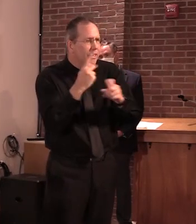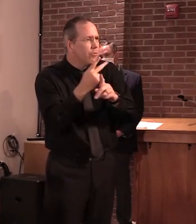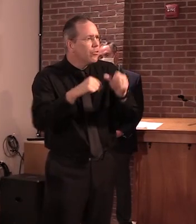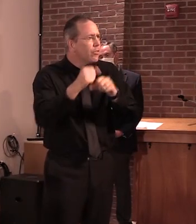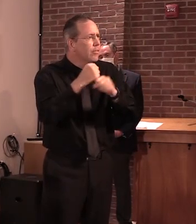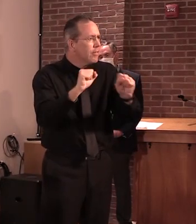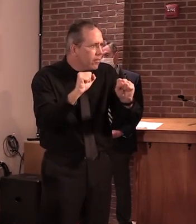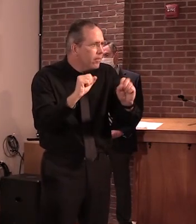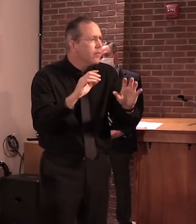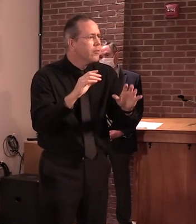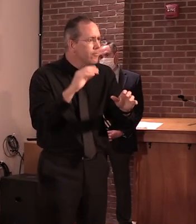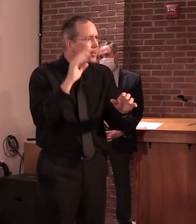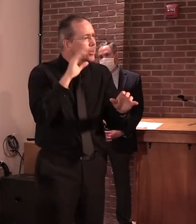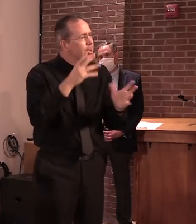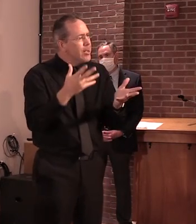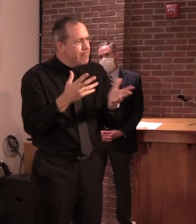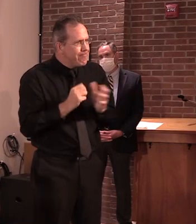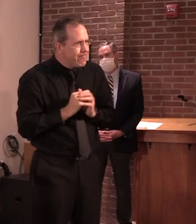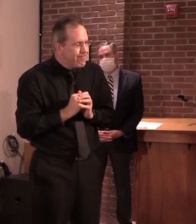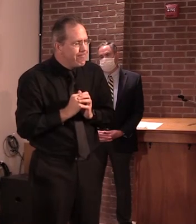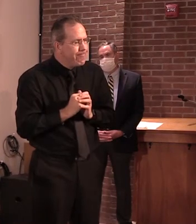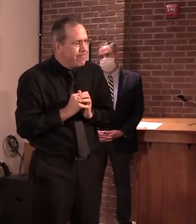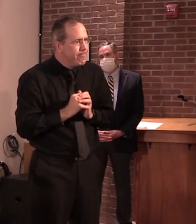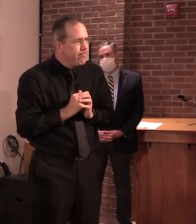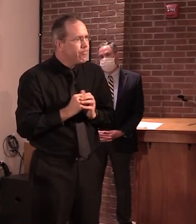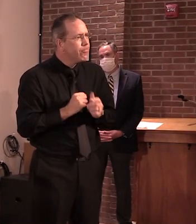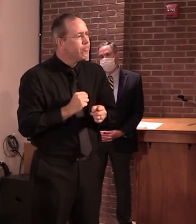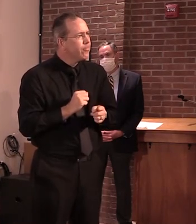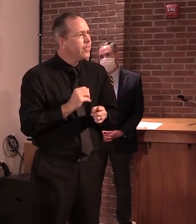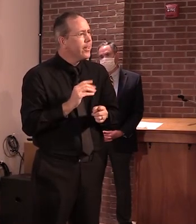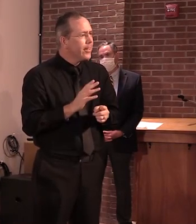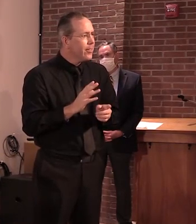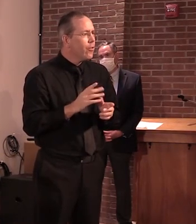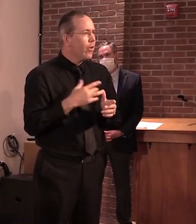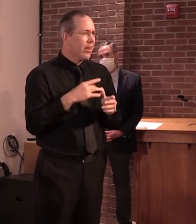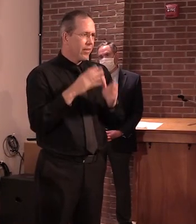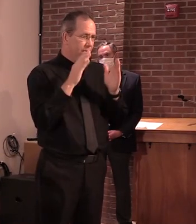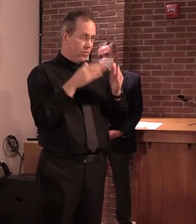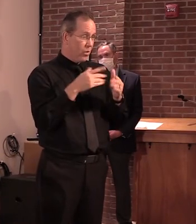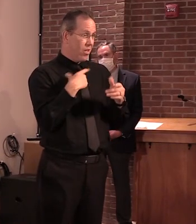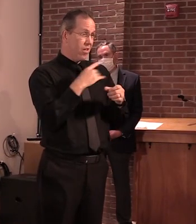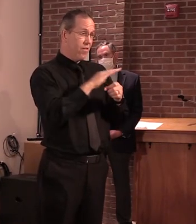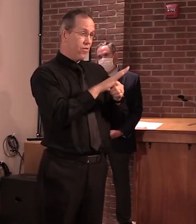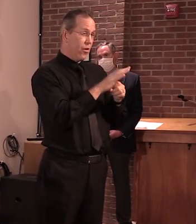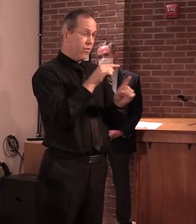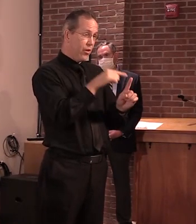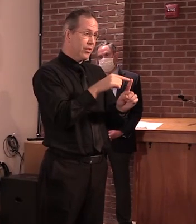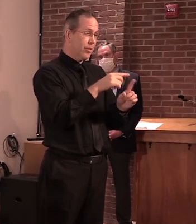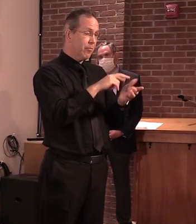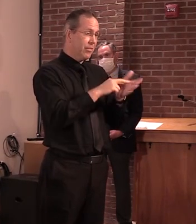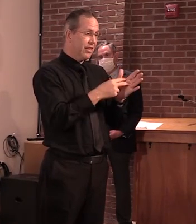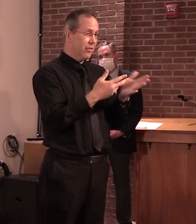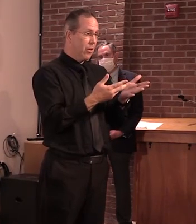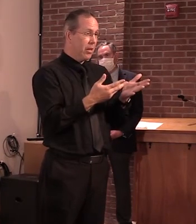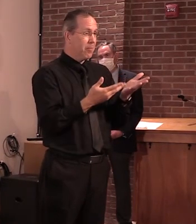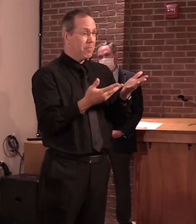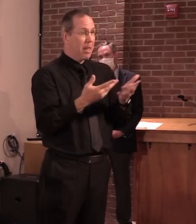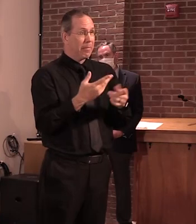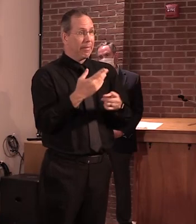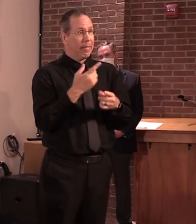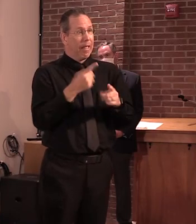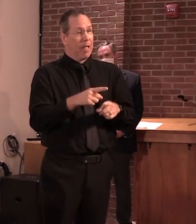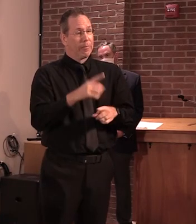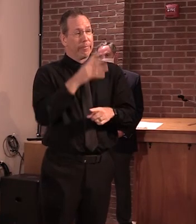that was what took a backseat is the continued investigation of the circumstances of